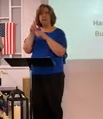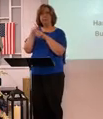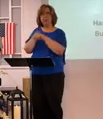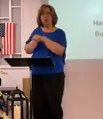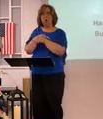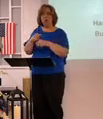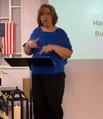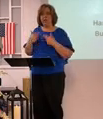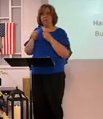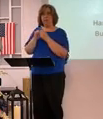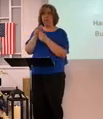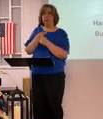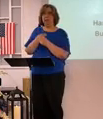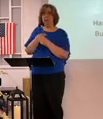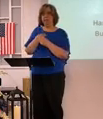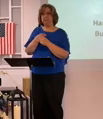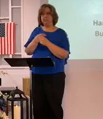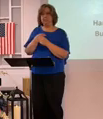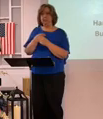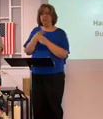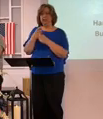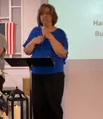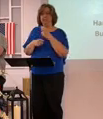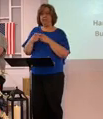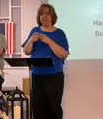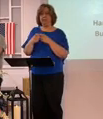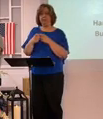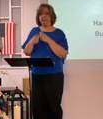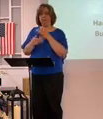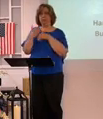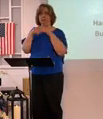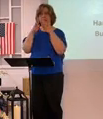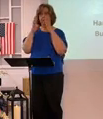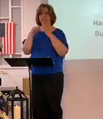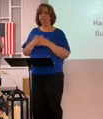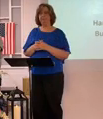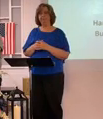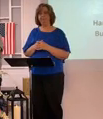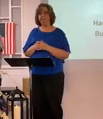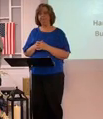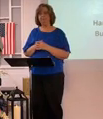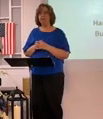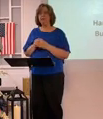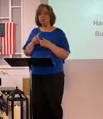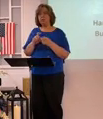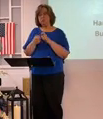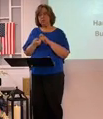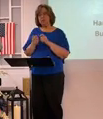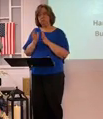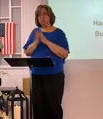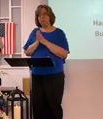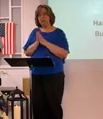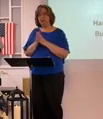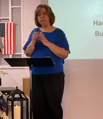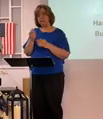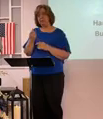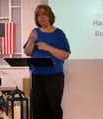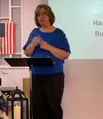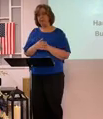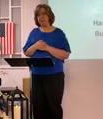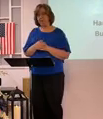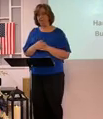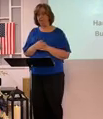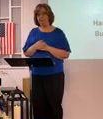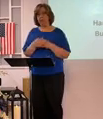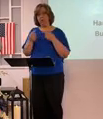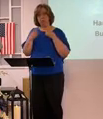than him being completely healed. And so that sort of changed my prayers a little bit. But then, you know,